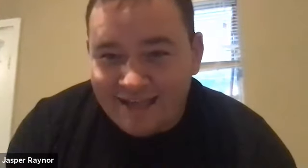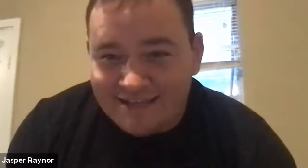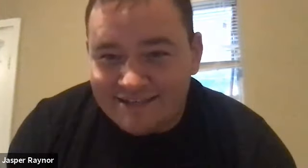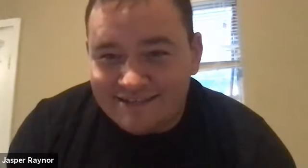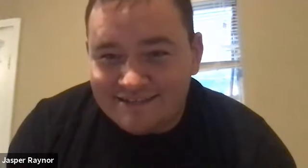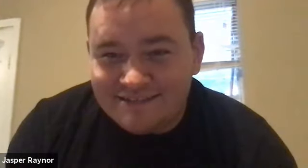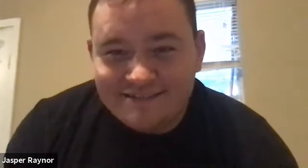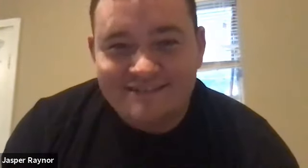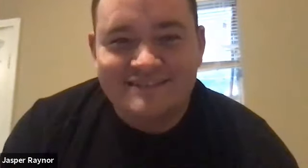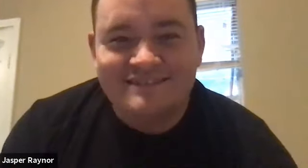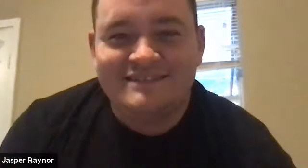Hey.